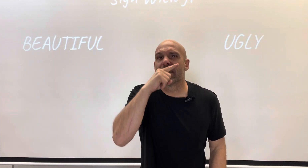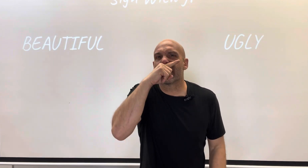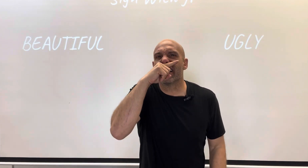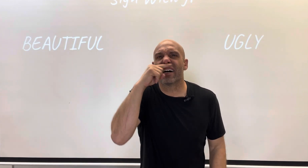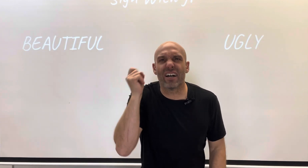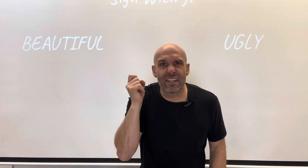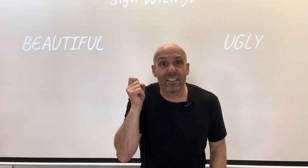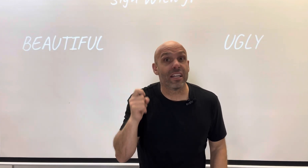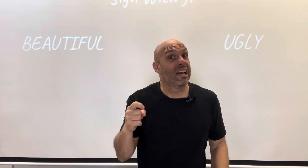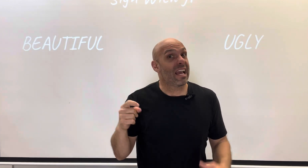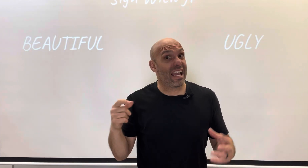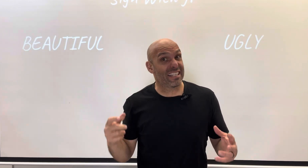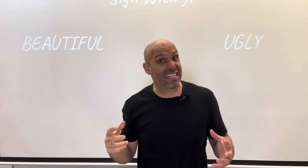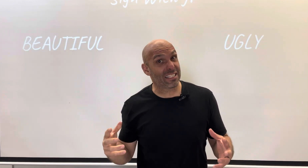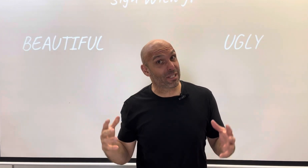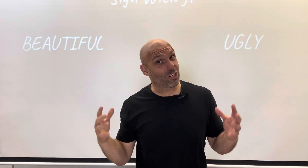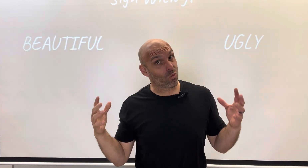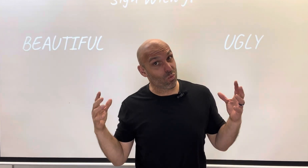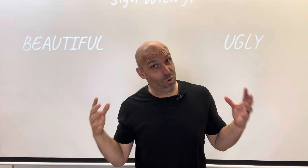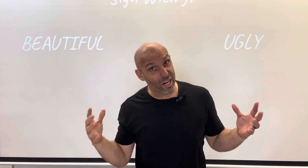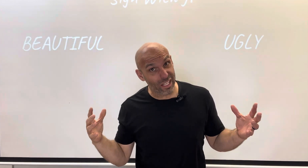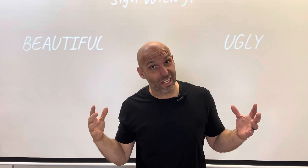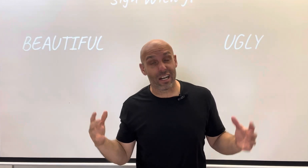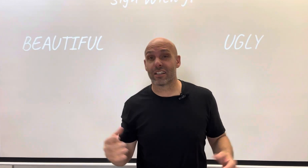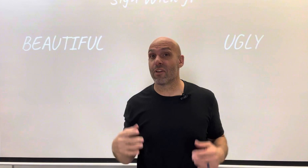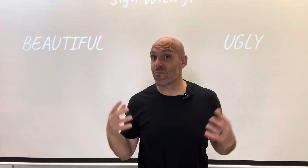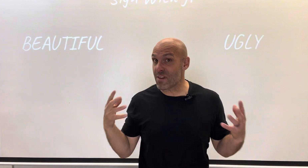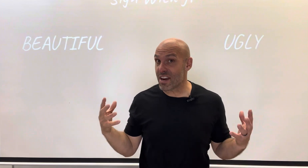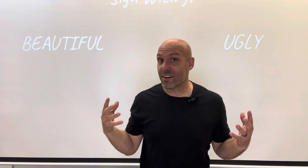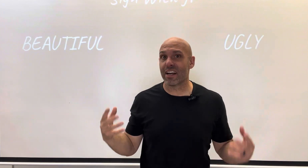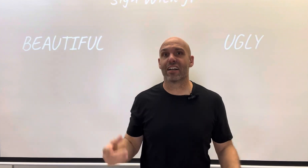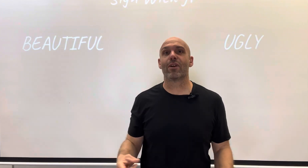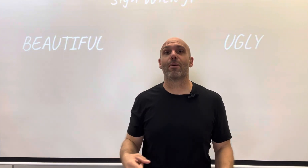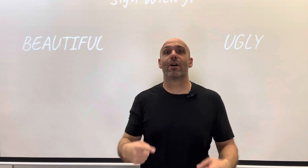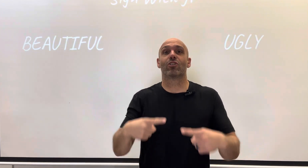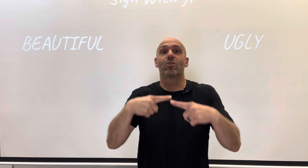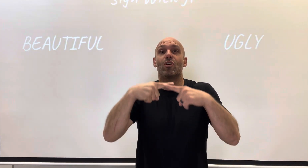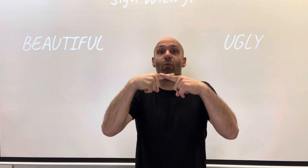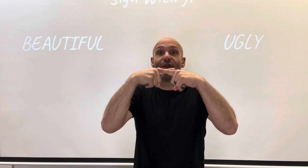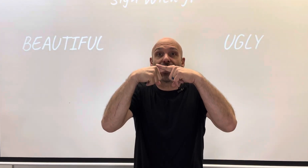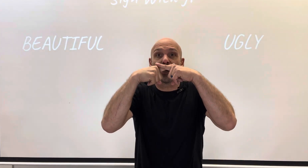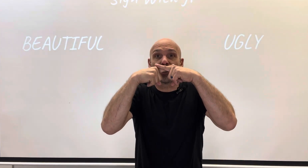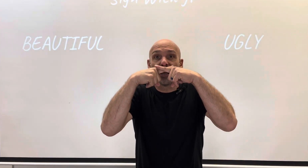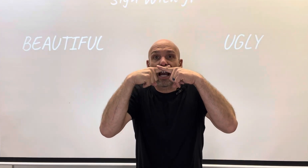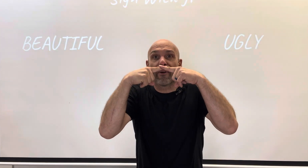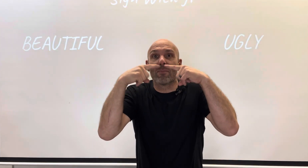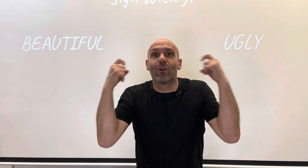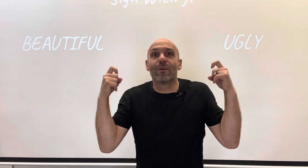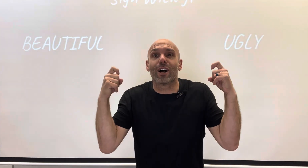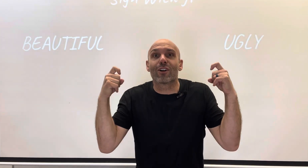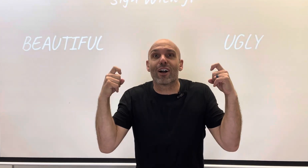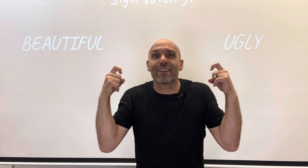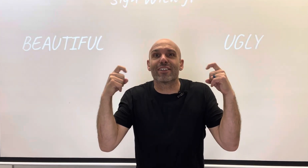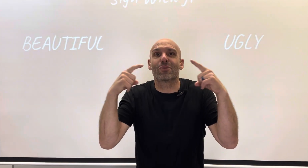Okay, ugly. And to say something is really ugly, very ugly, we put two fingers and we pull them across this way.